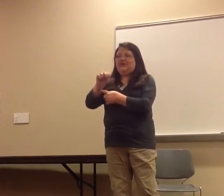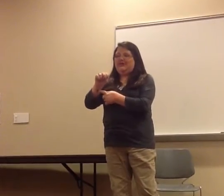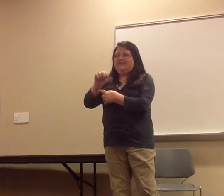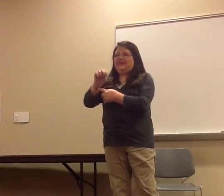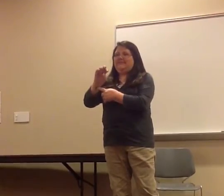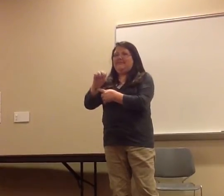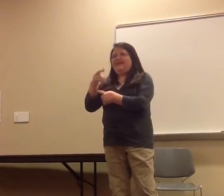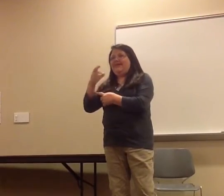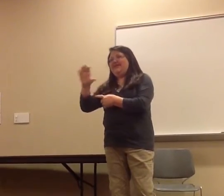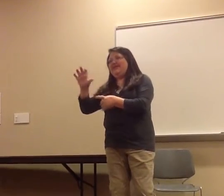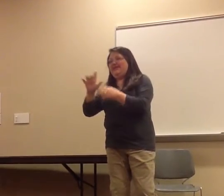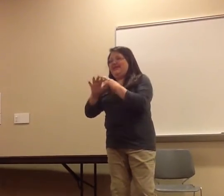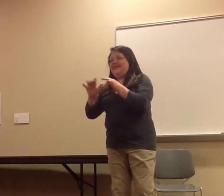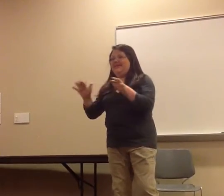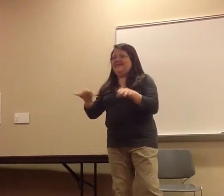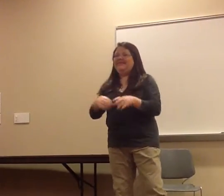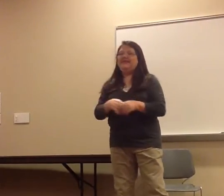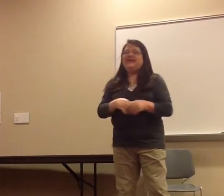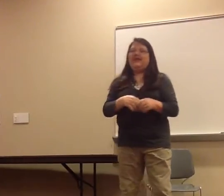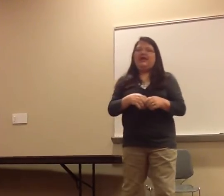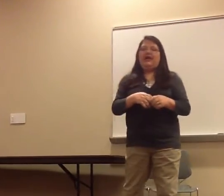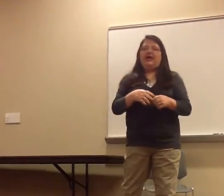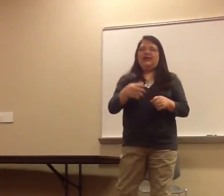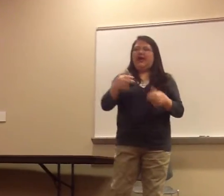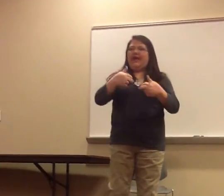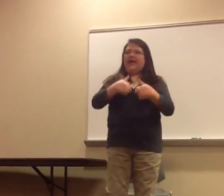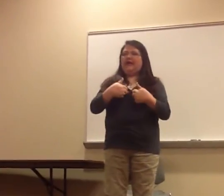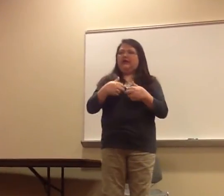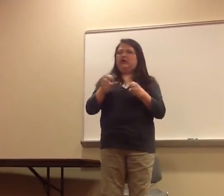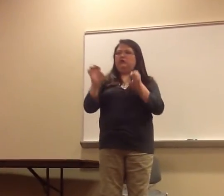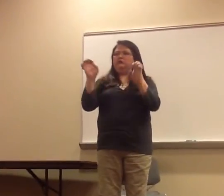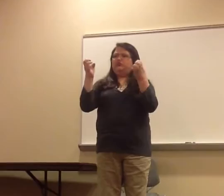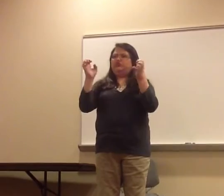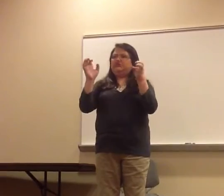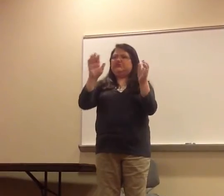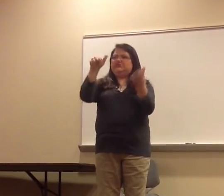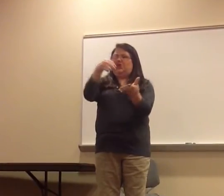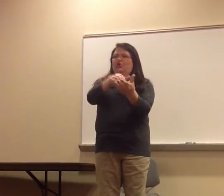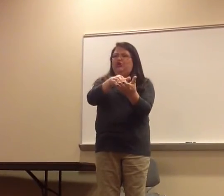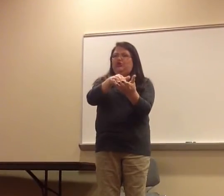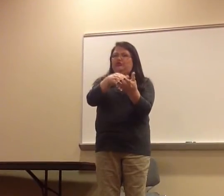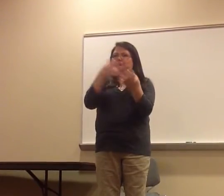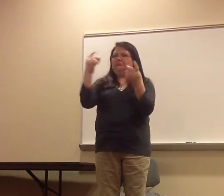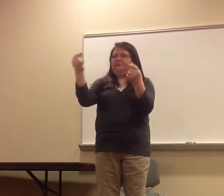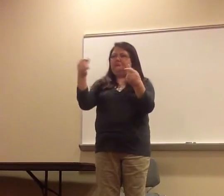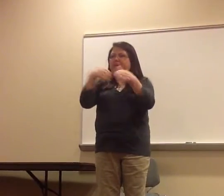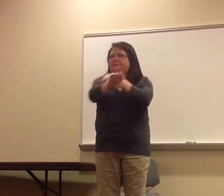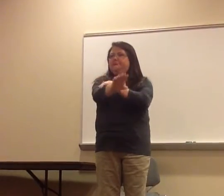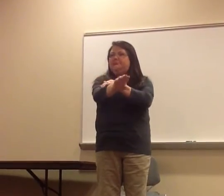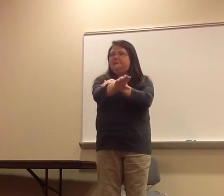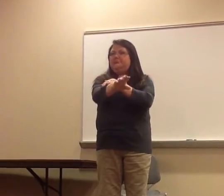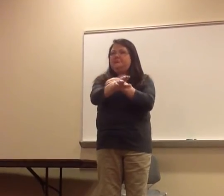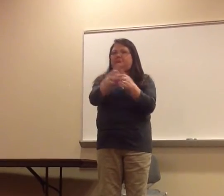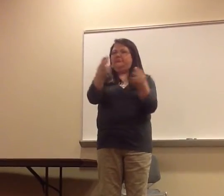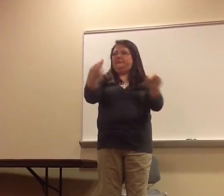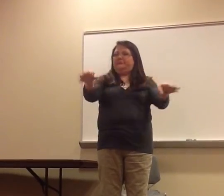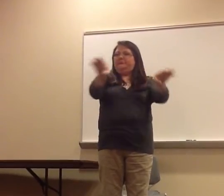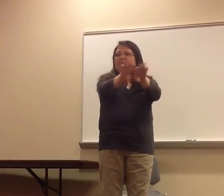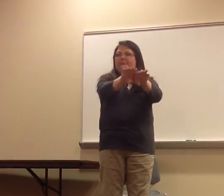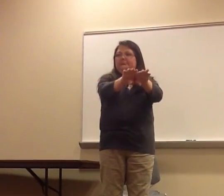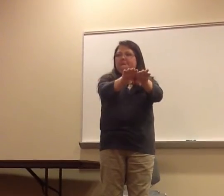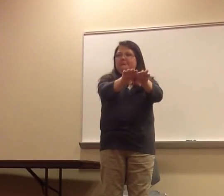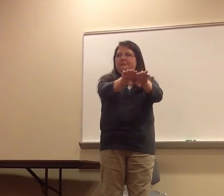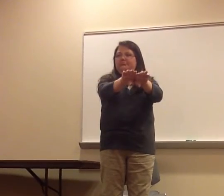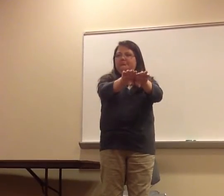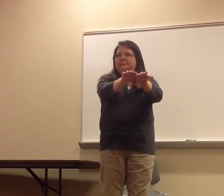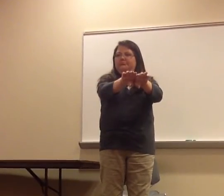The agency that used to be called the National Community Council of Nashua, now called Greater Nashua Community Mental Health Services. And they had an emergency center that people would go